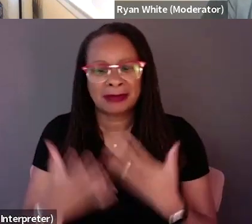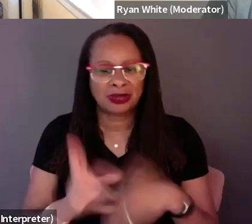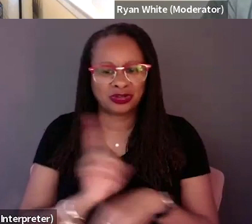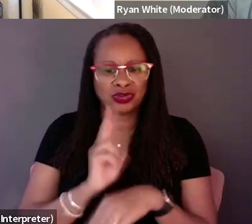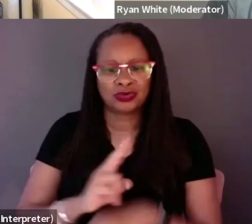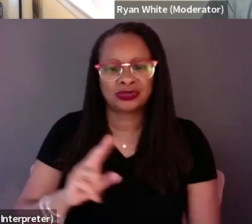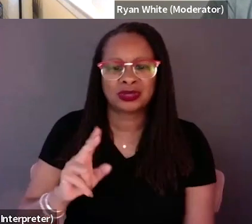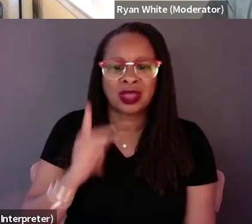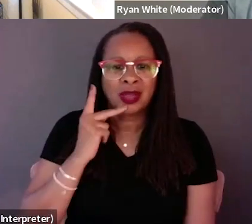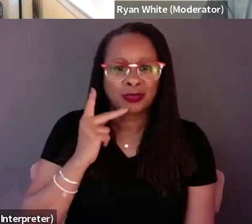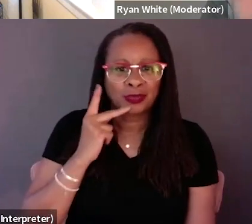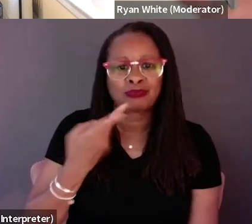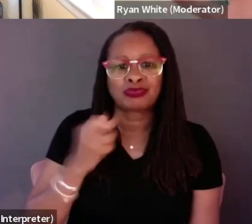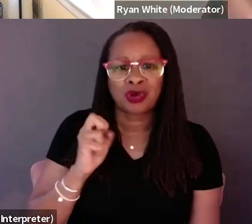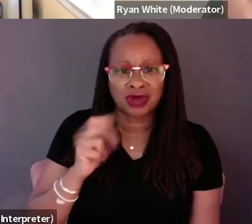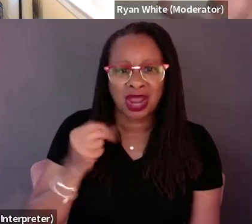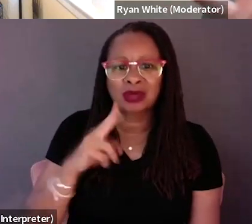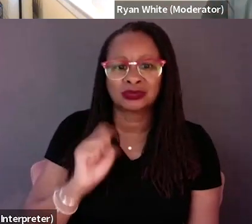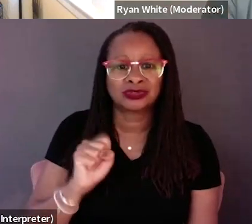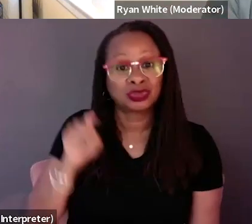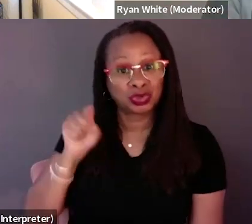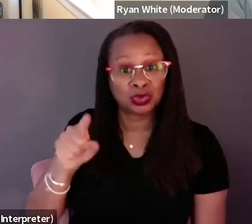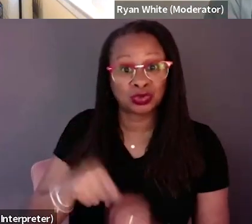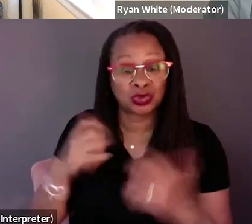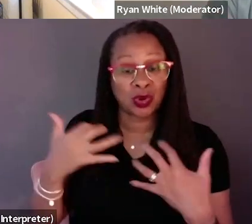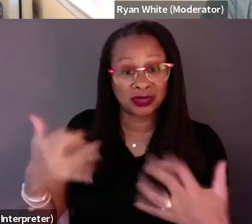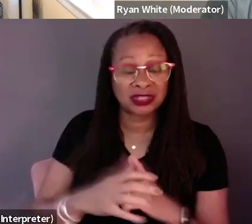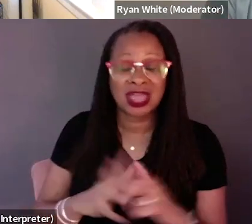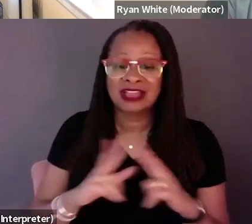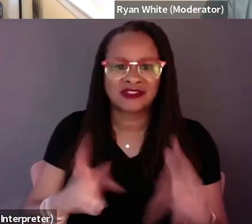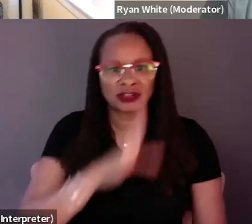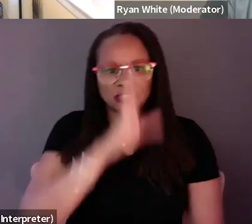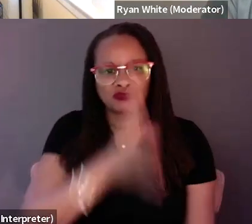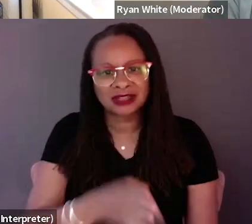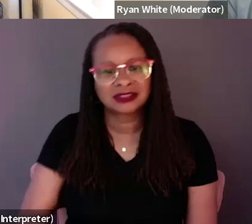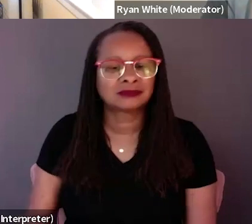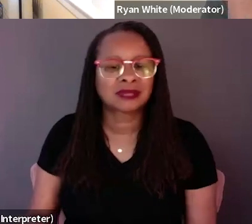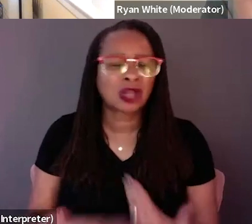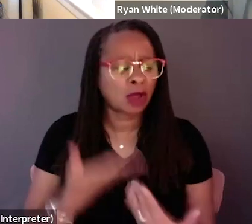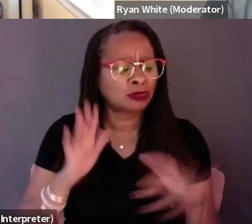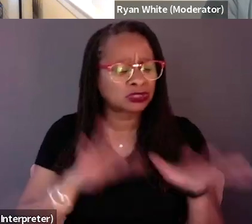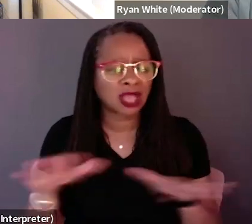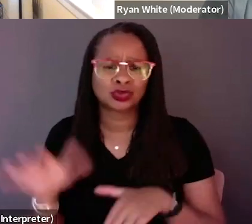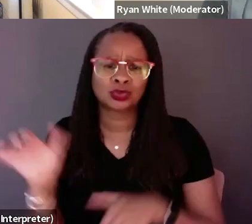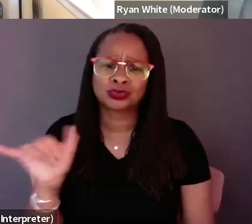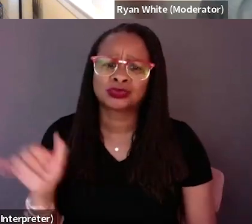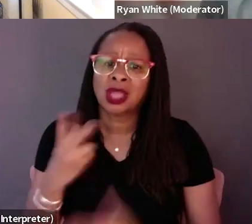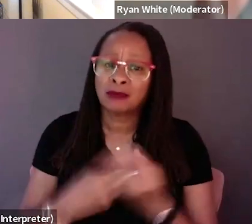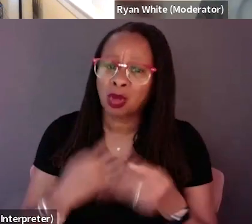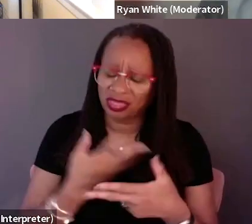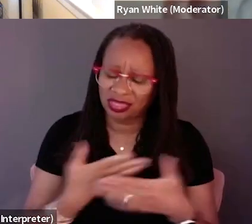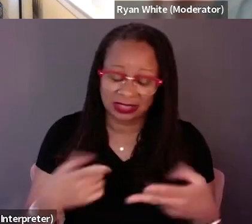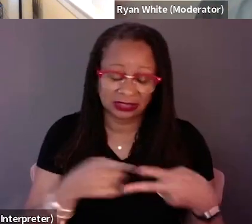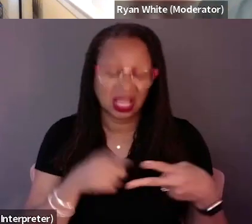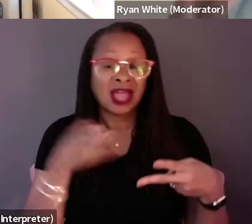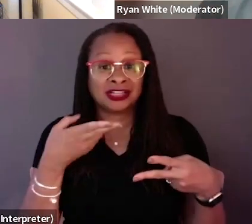think you might even use like the pronouns you to your audience when you're talking to them. It's very it's very direct and almost casual. So both those